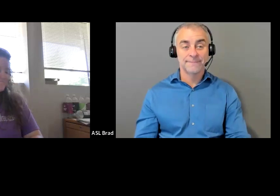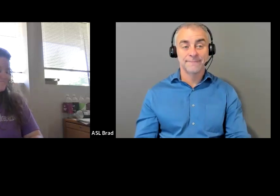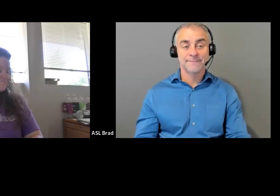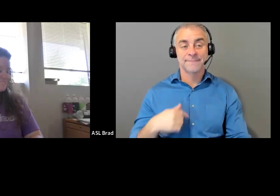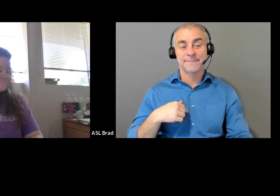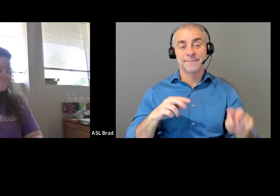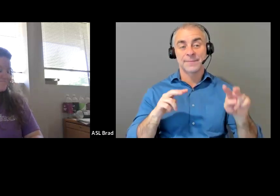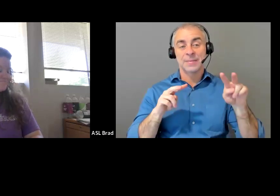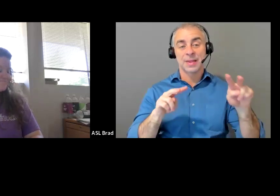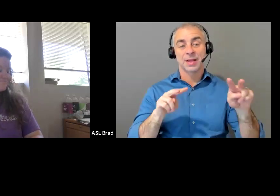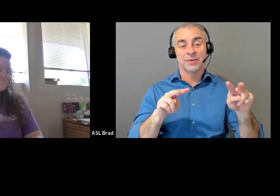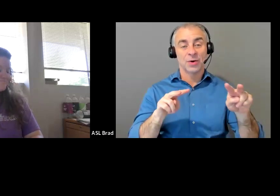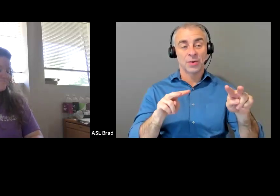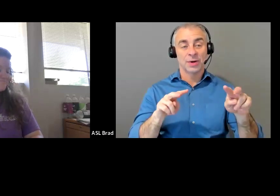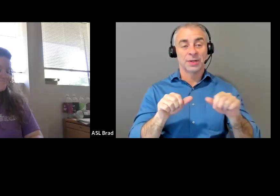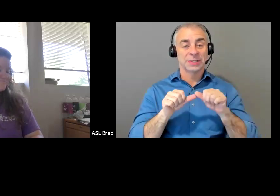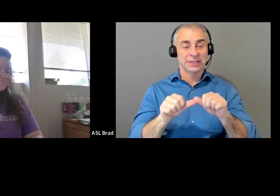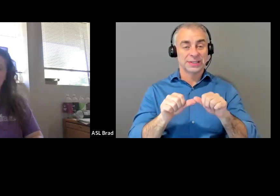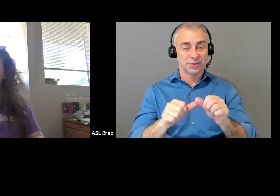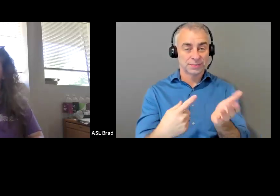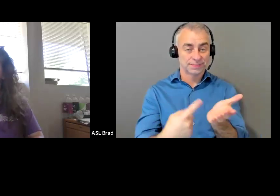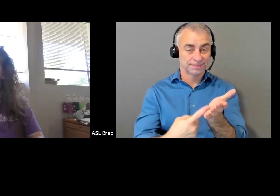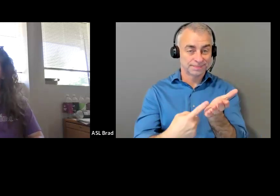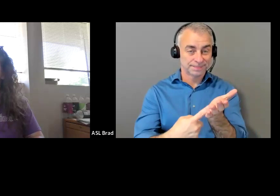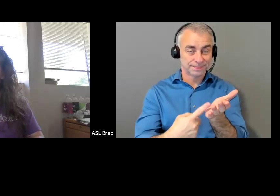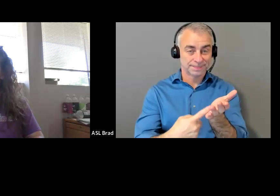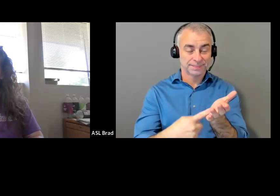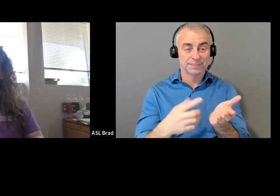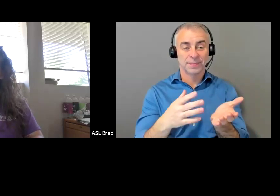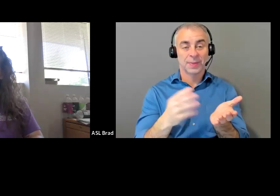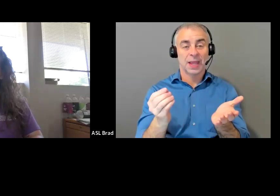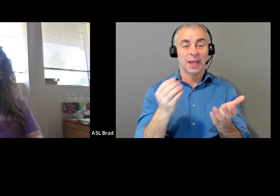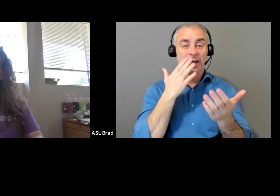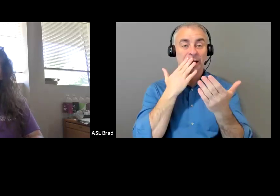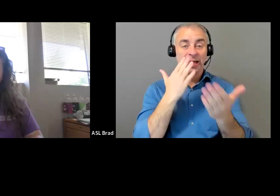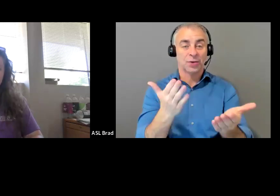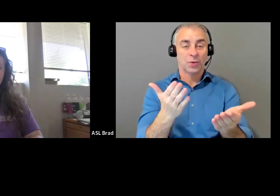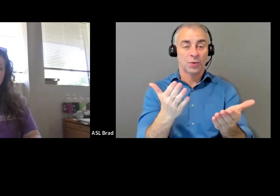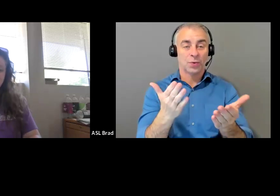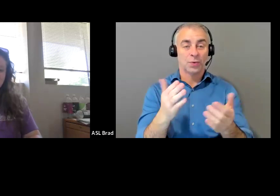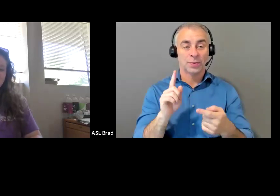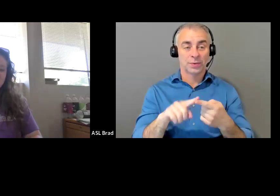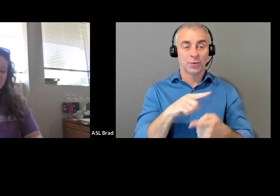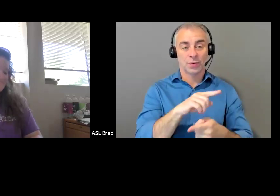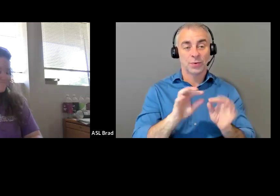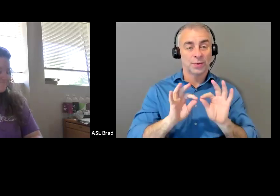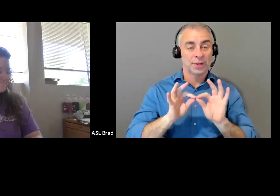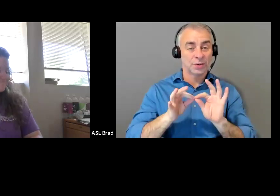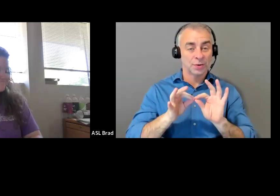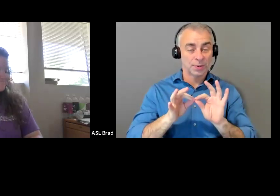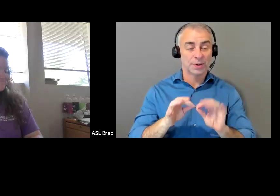look forward to the continued discussion. And thank you so much to our